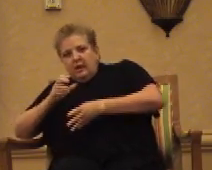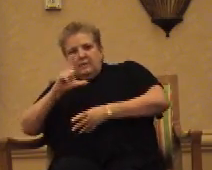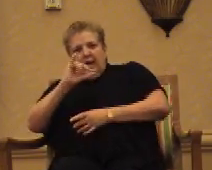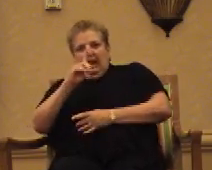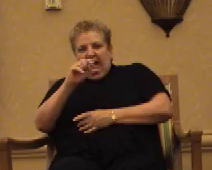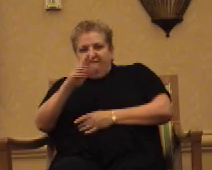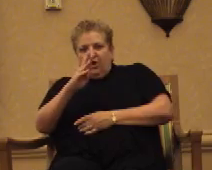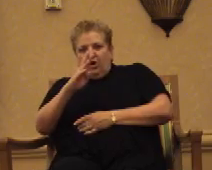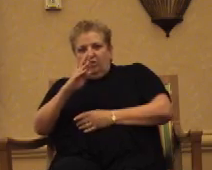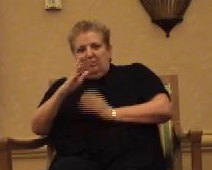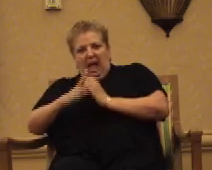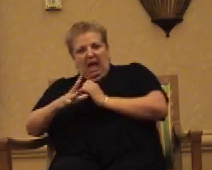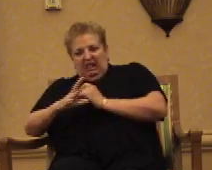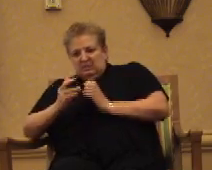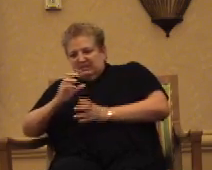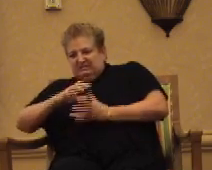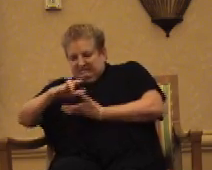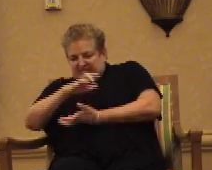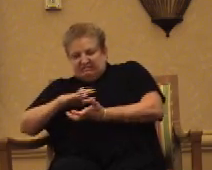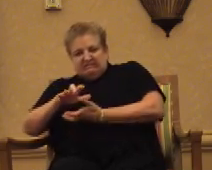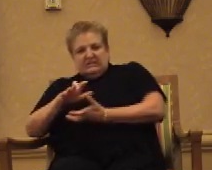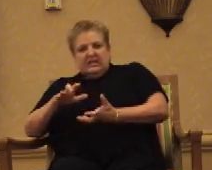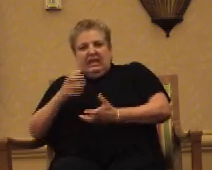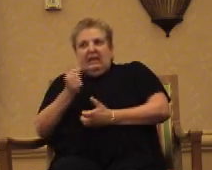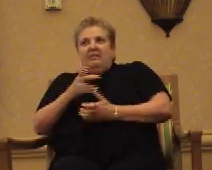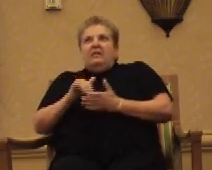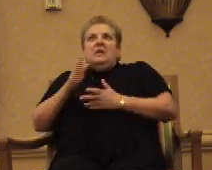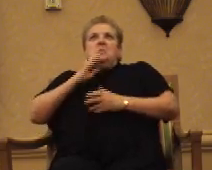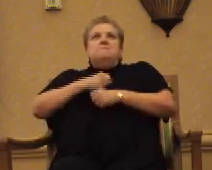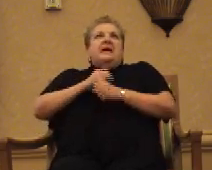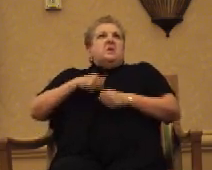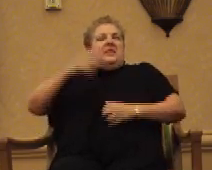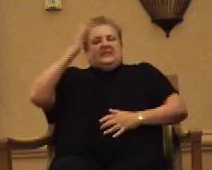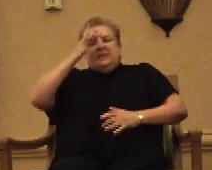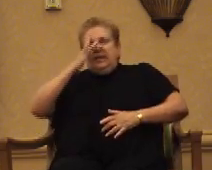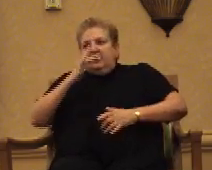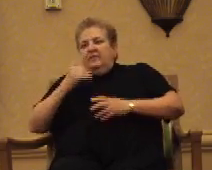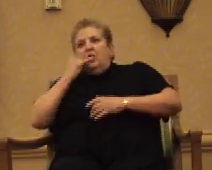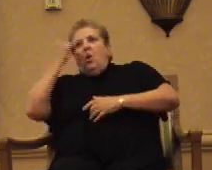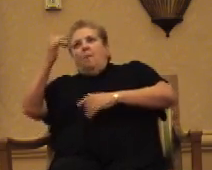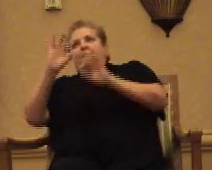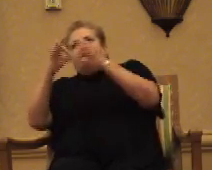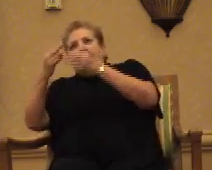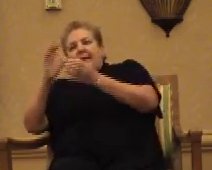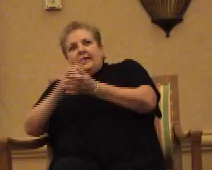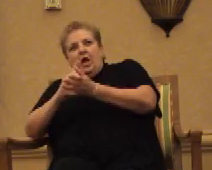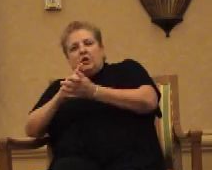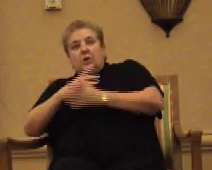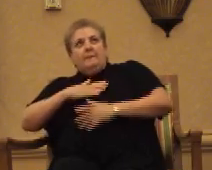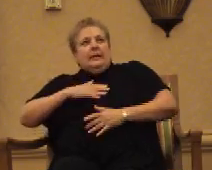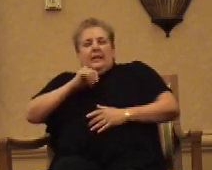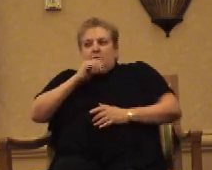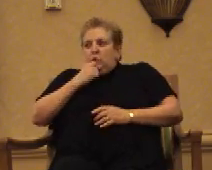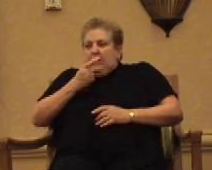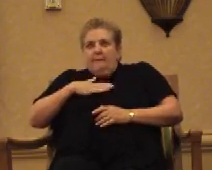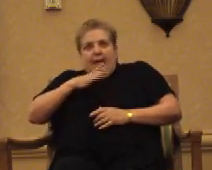do this again, anything to make you this sick. I called the family doctor, please don't tell my parents. They were having enough drama with